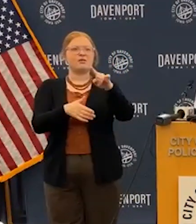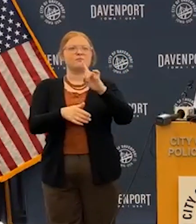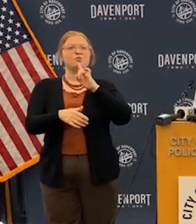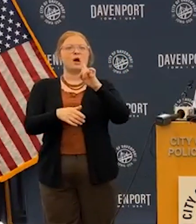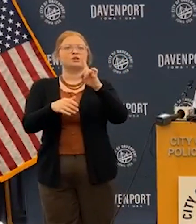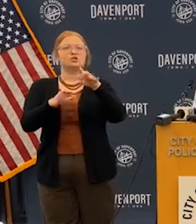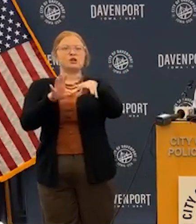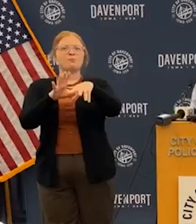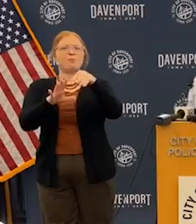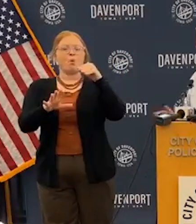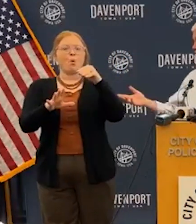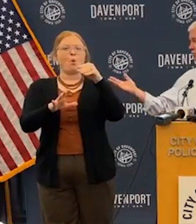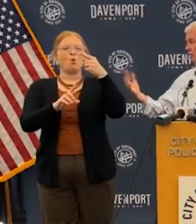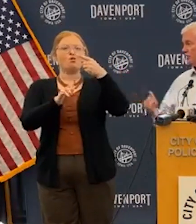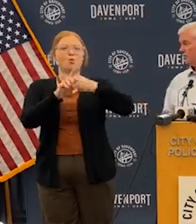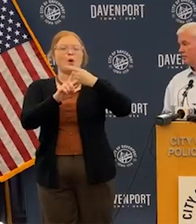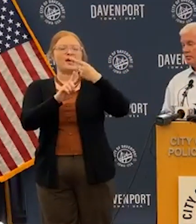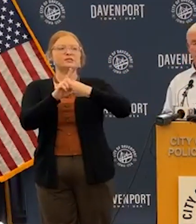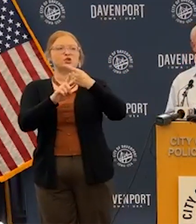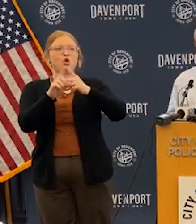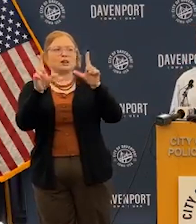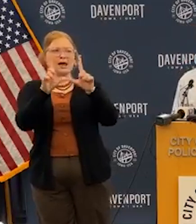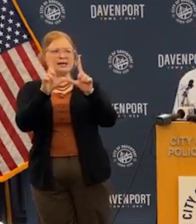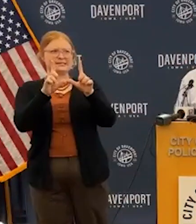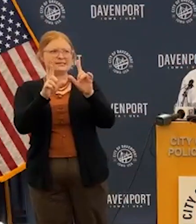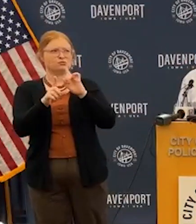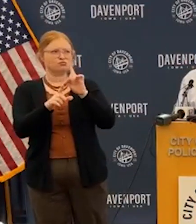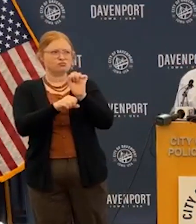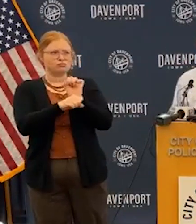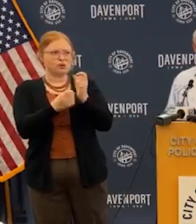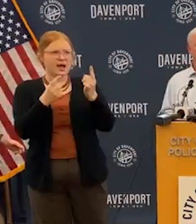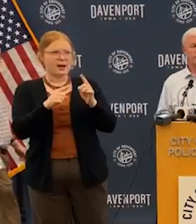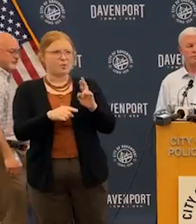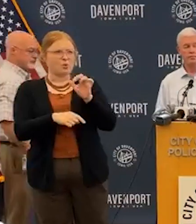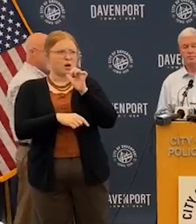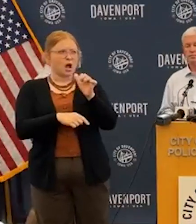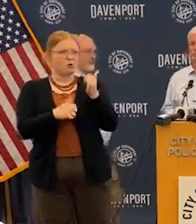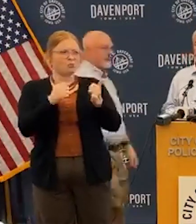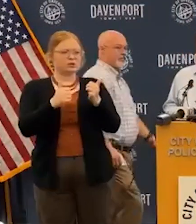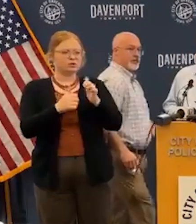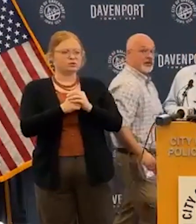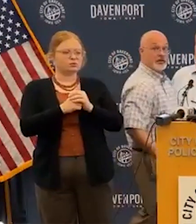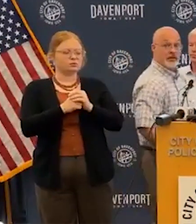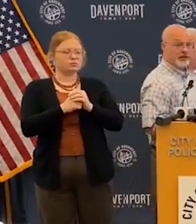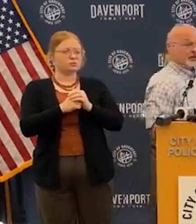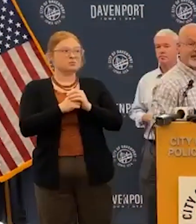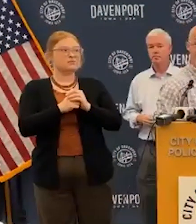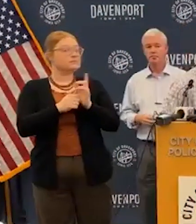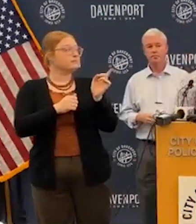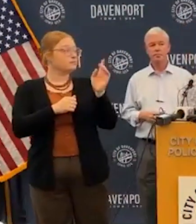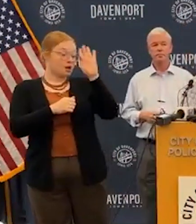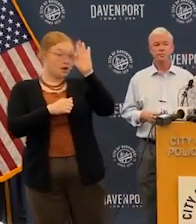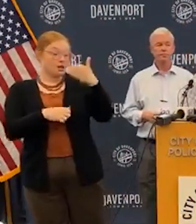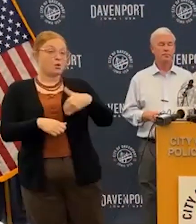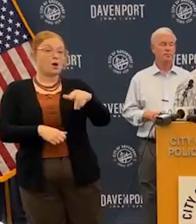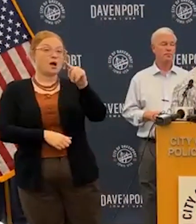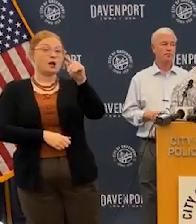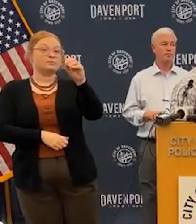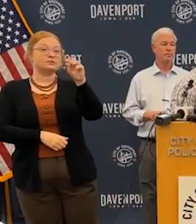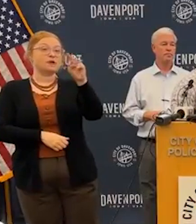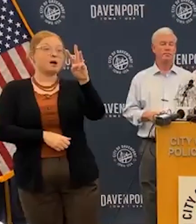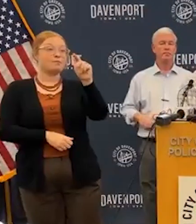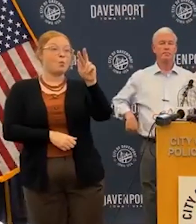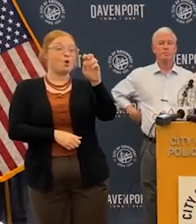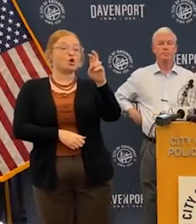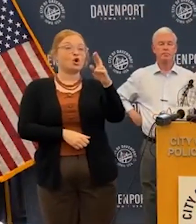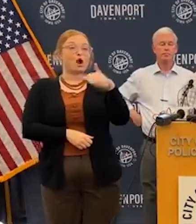Got anything to that, Mr. Warner? License. Yeah, I understand your question. Hello, Tom Warner, city attorney. So the action I believe